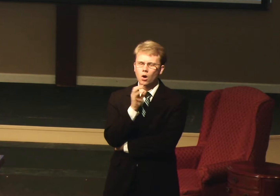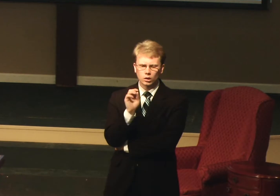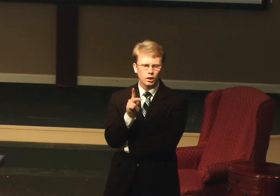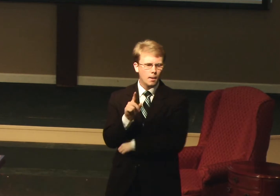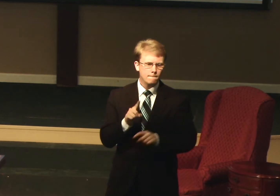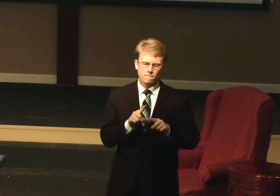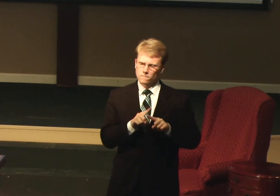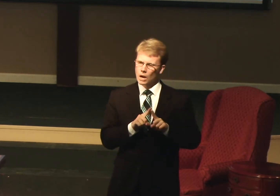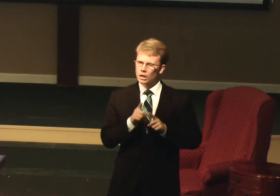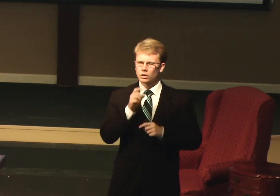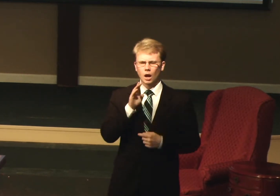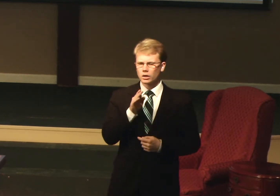yeah. Okay.